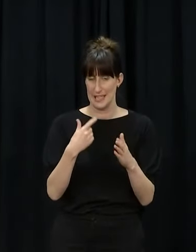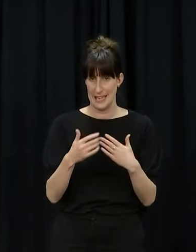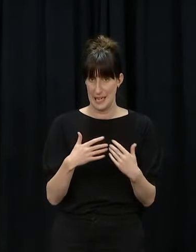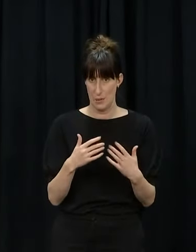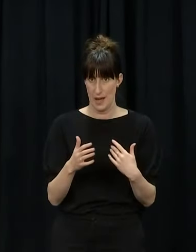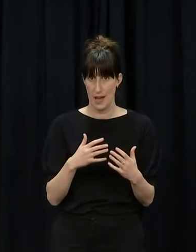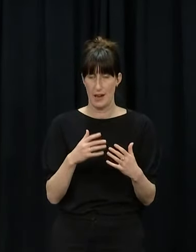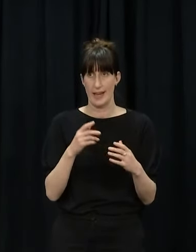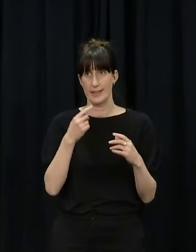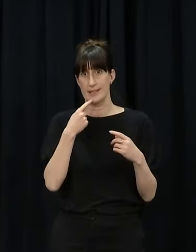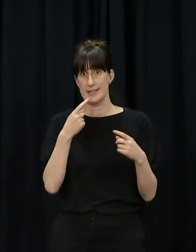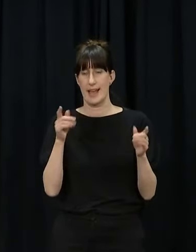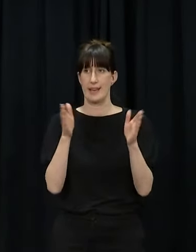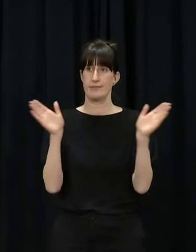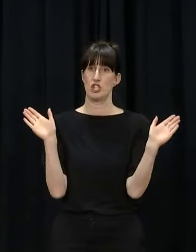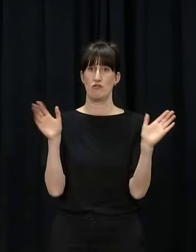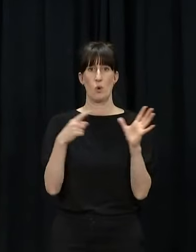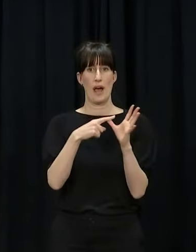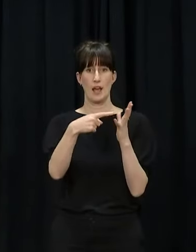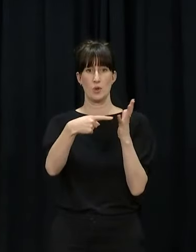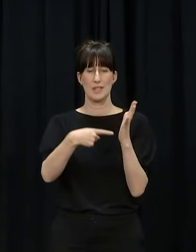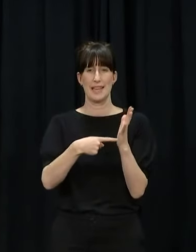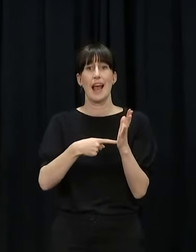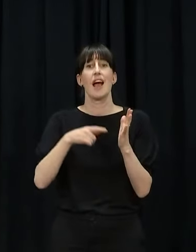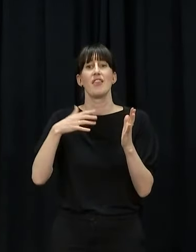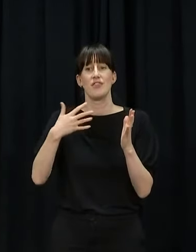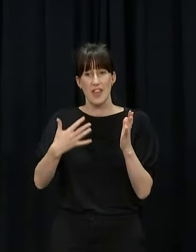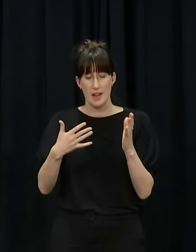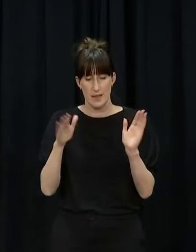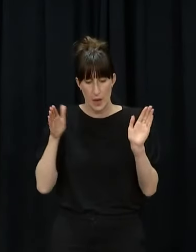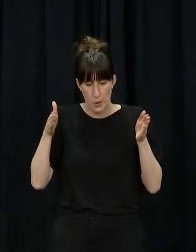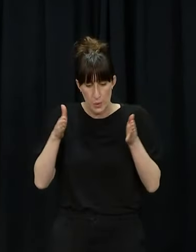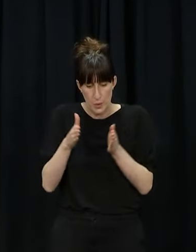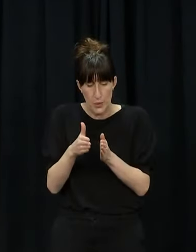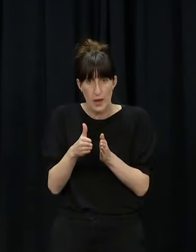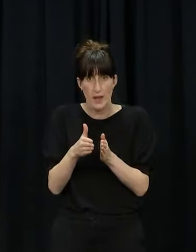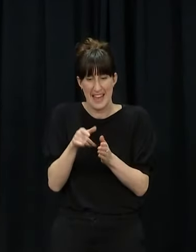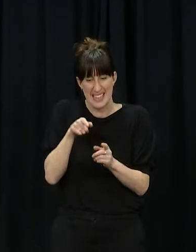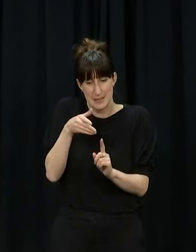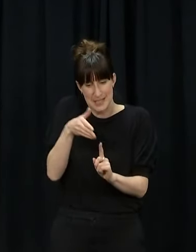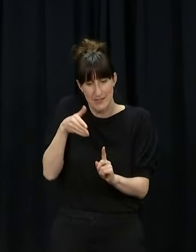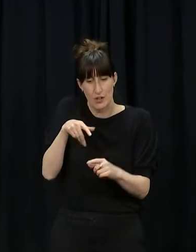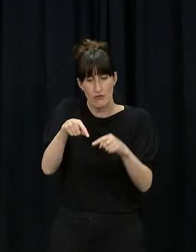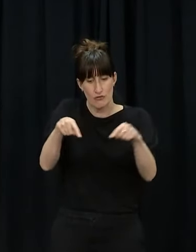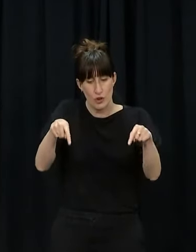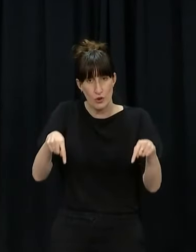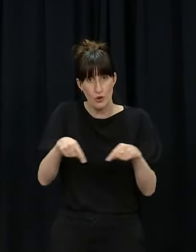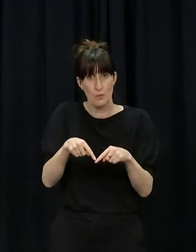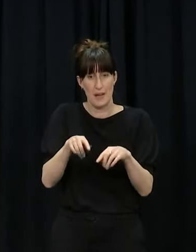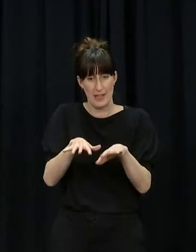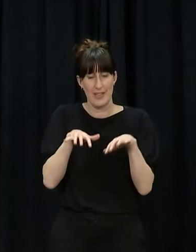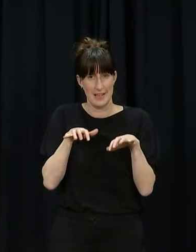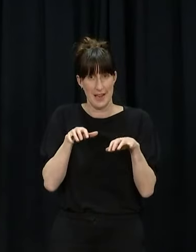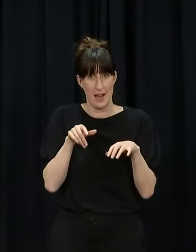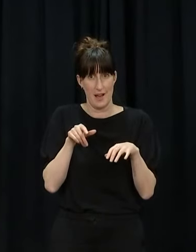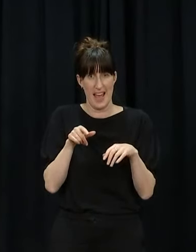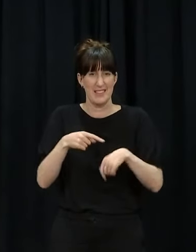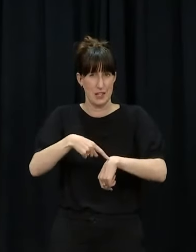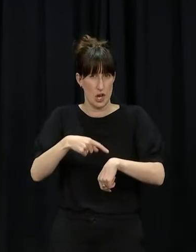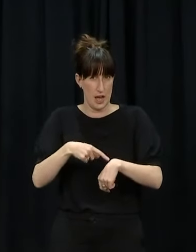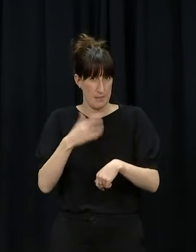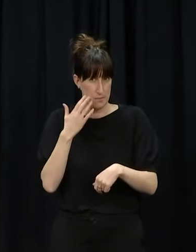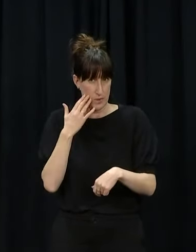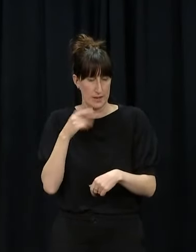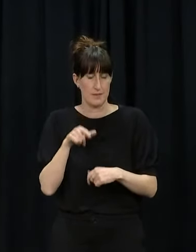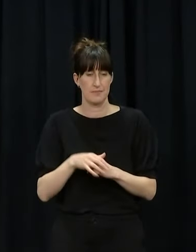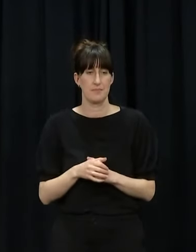it's AUT, and then they'll refine it down to a specific place where it was higher risk. I'll have to come back to